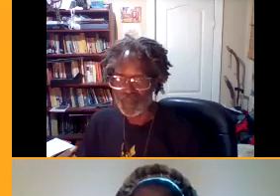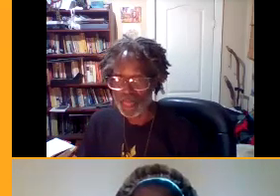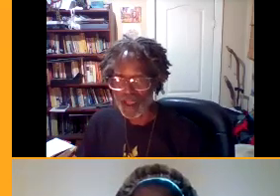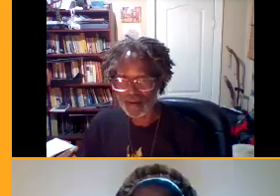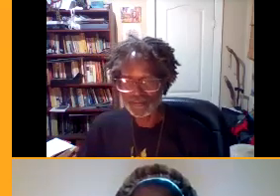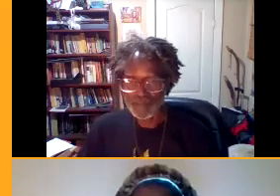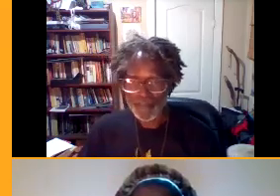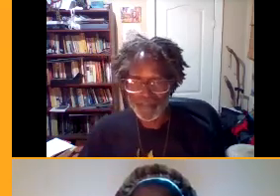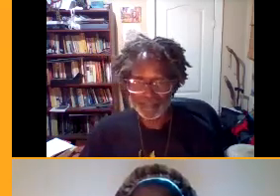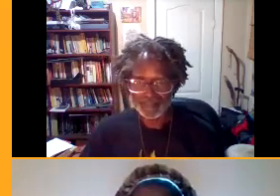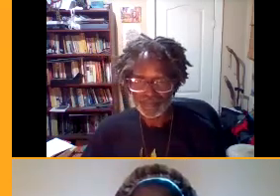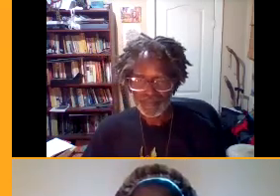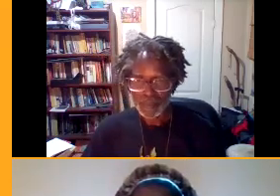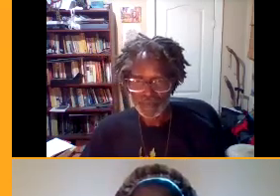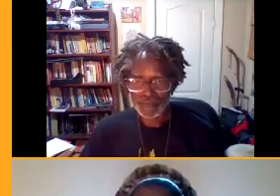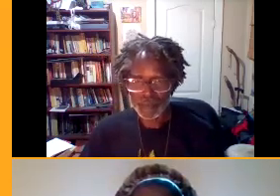Um,